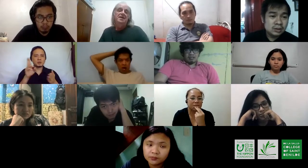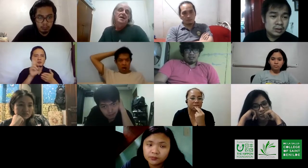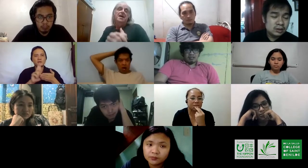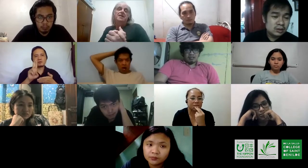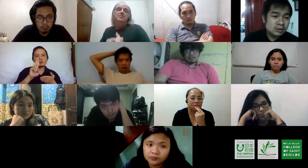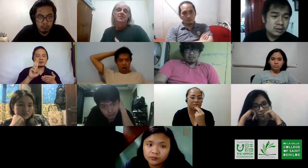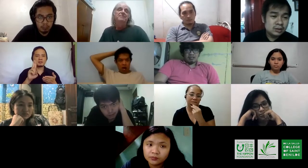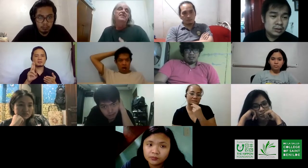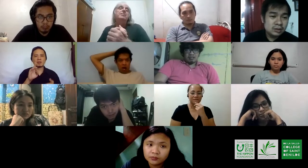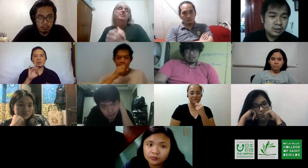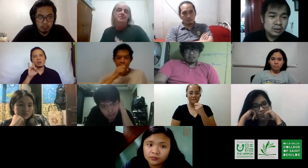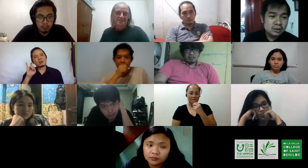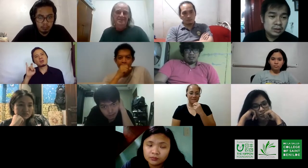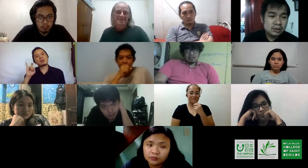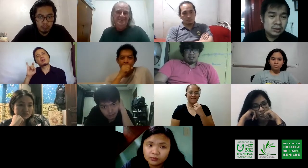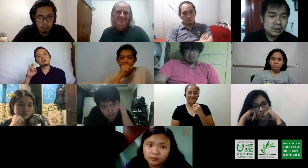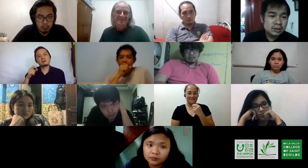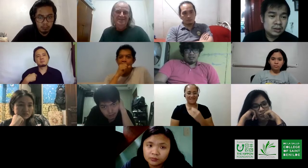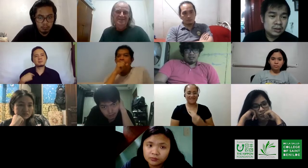university. I'm famous.